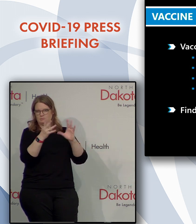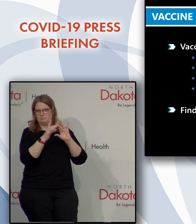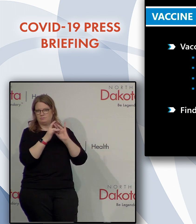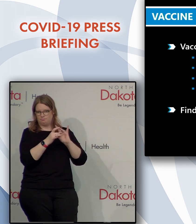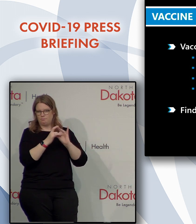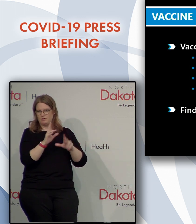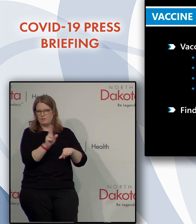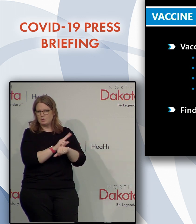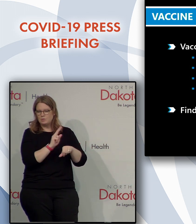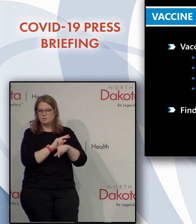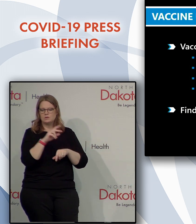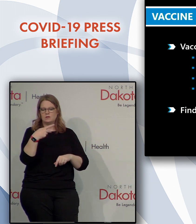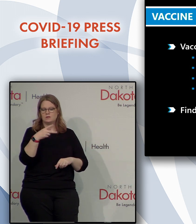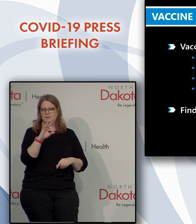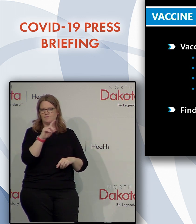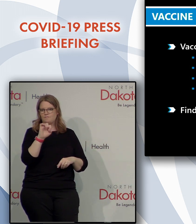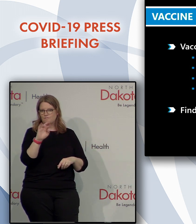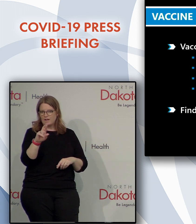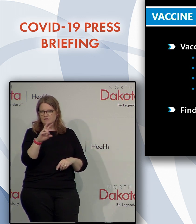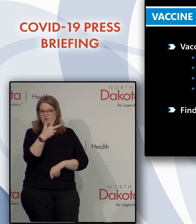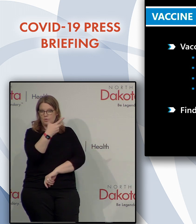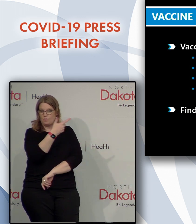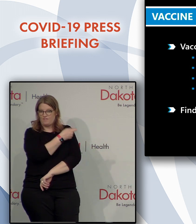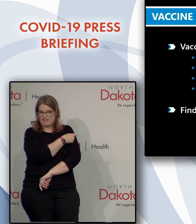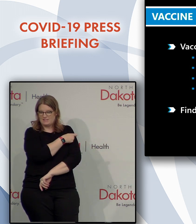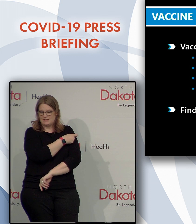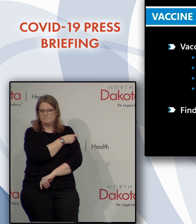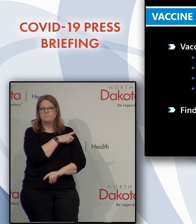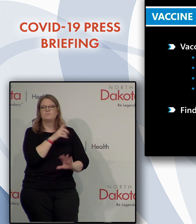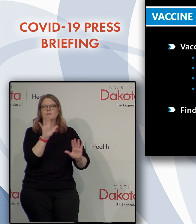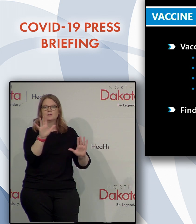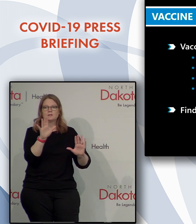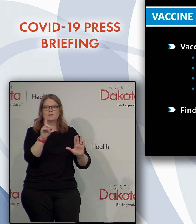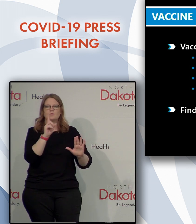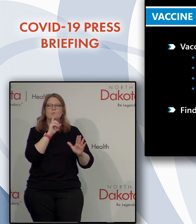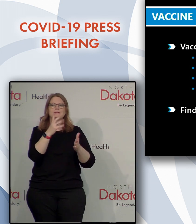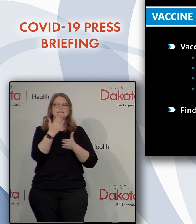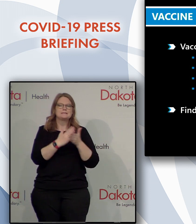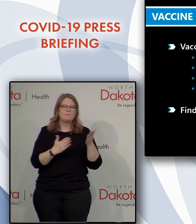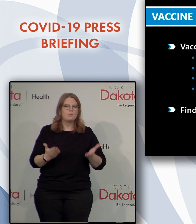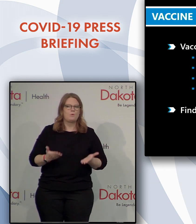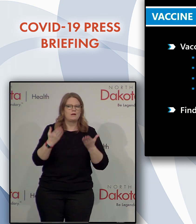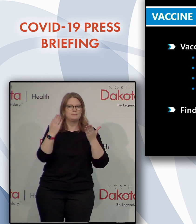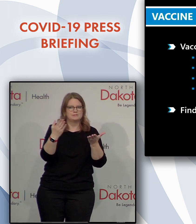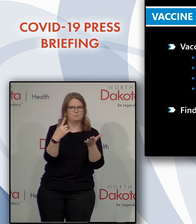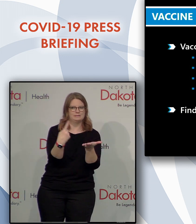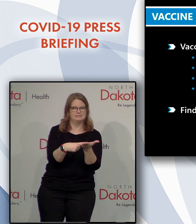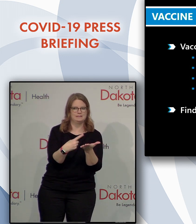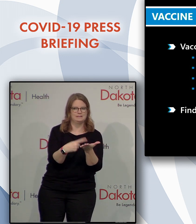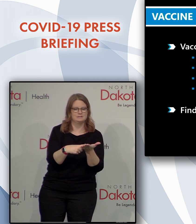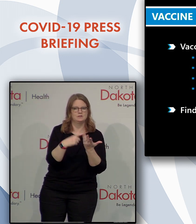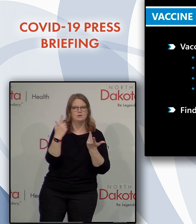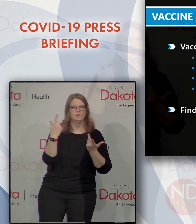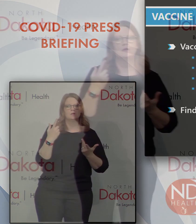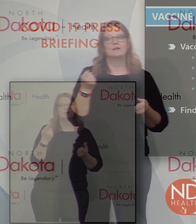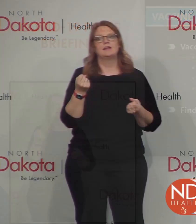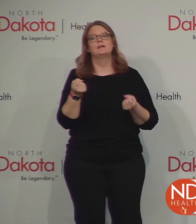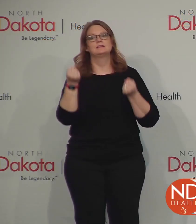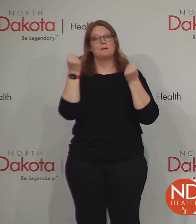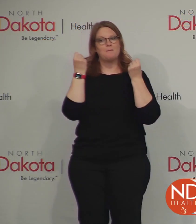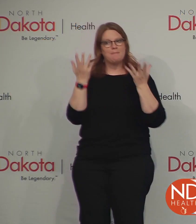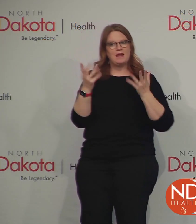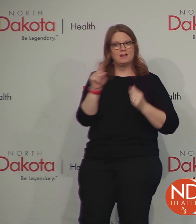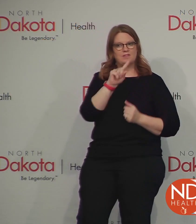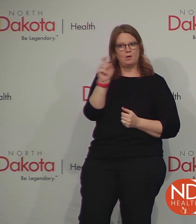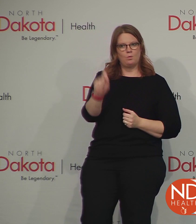use of the Pfizer COVID vaccine in the United States. And I just want to highlight some of the recommendations because they address a lot of the questions